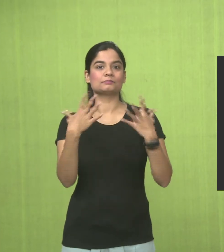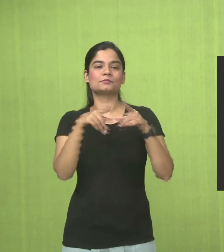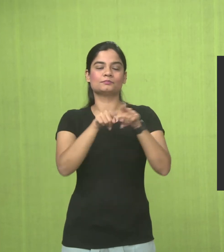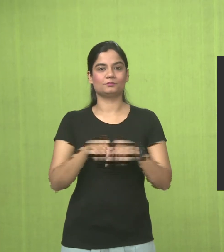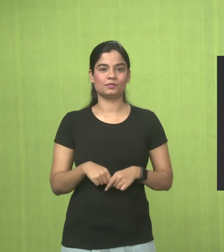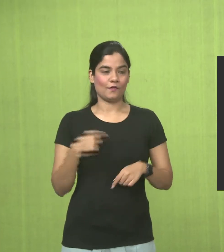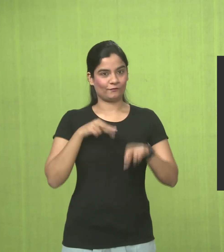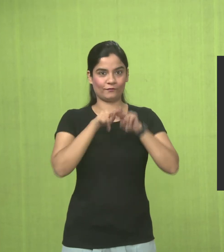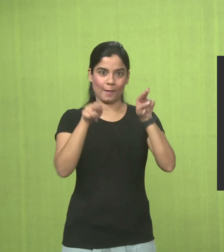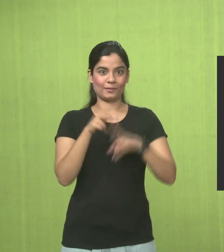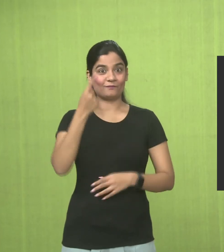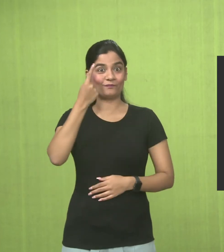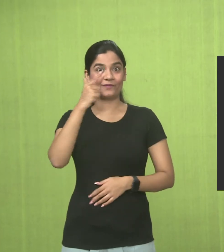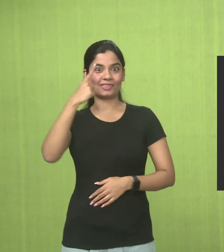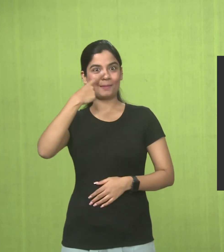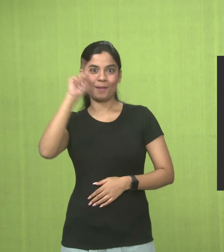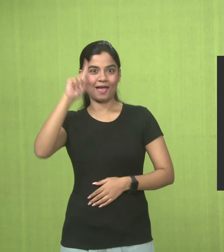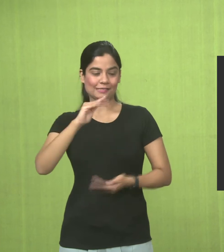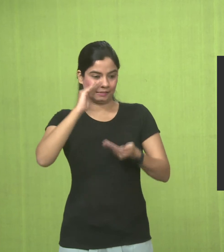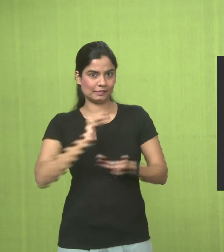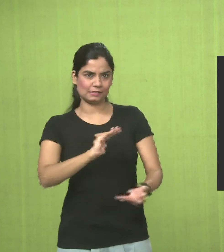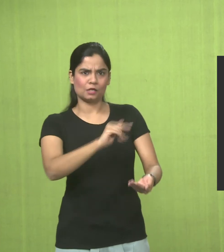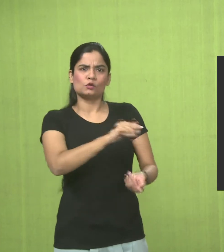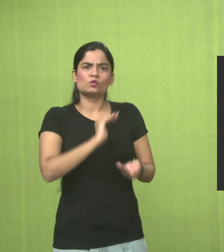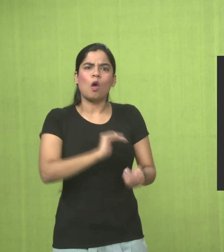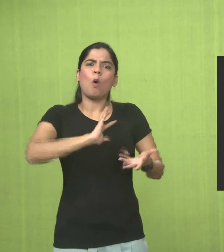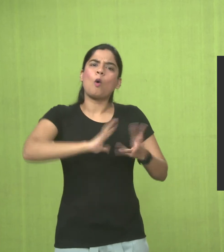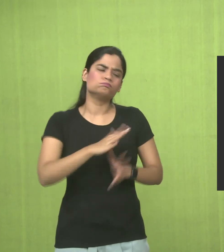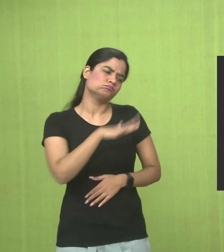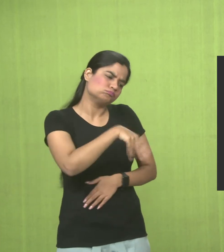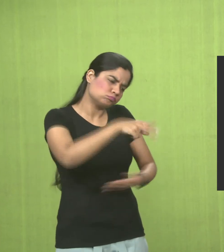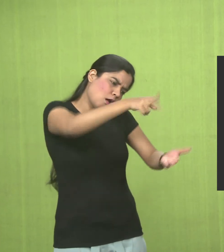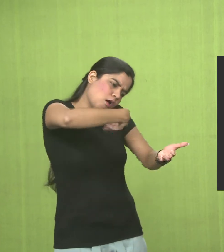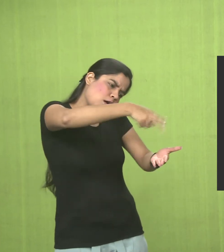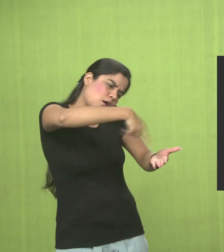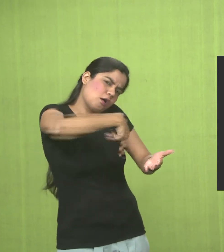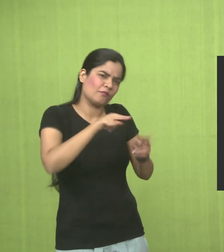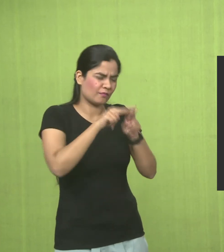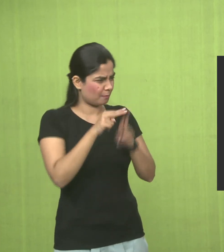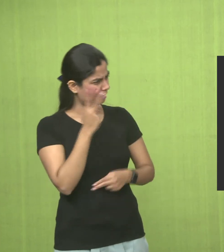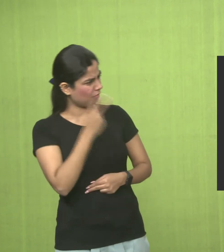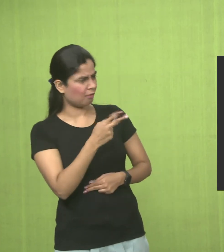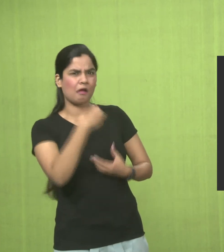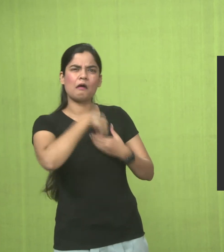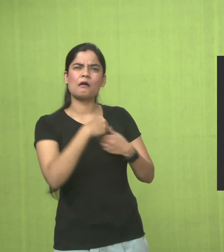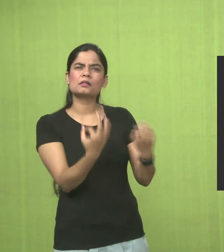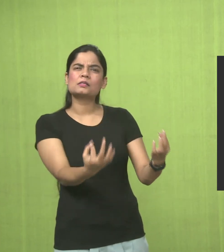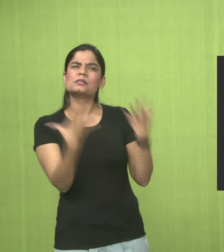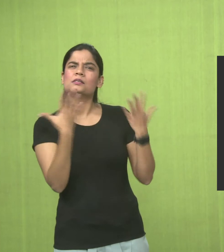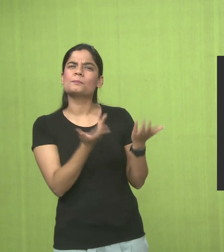Using the skills that one has. For example, parents observe that their child is amazing at painting.